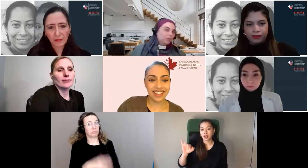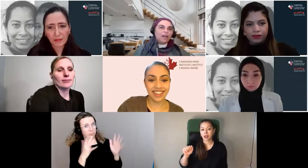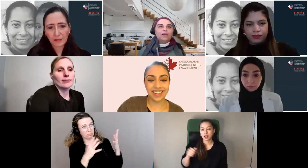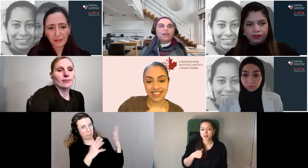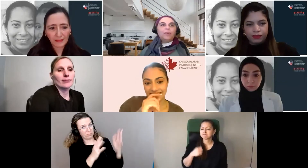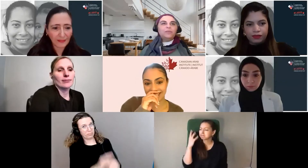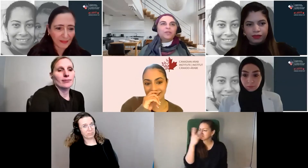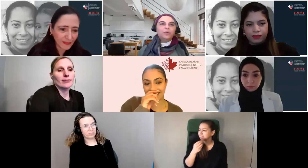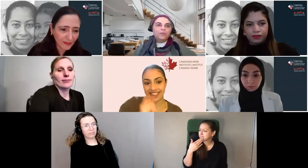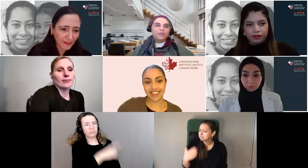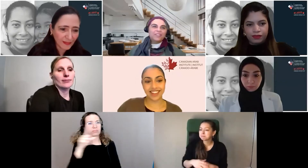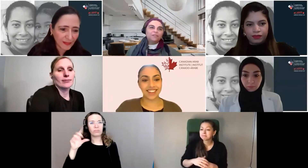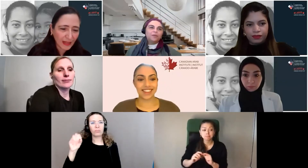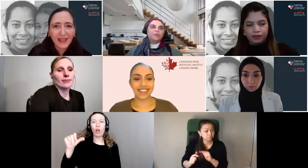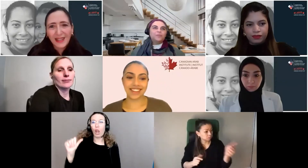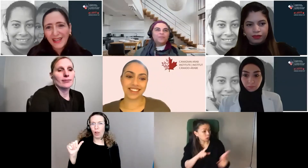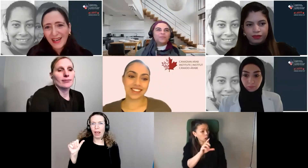And Lola, how about you?